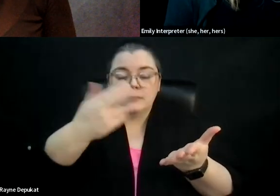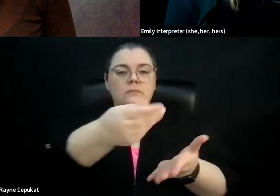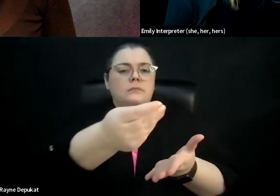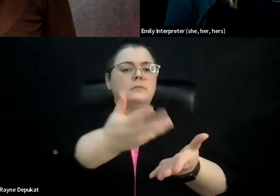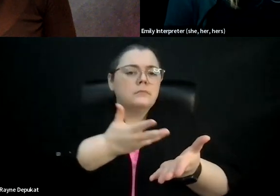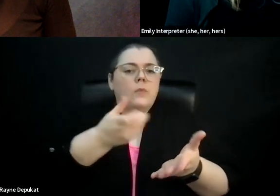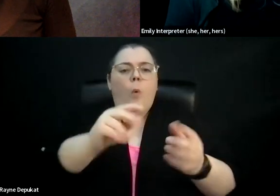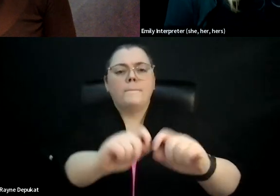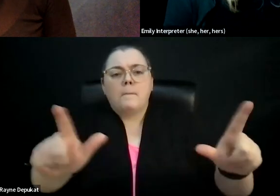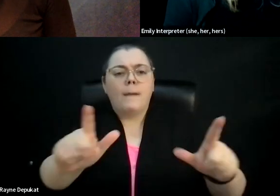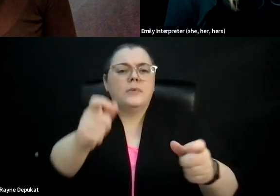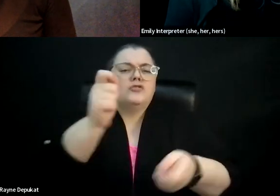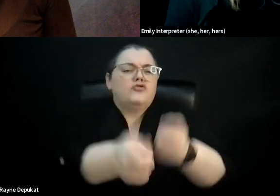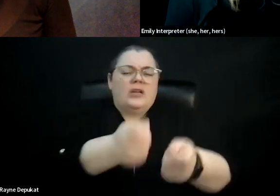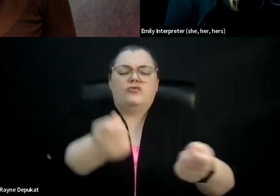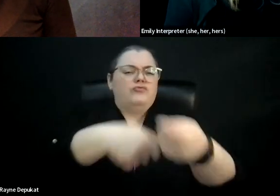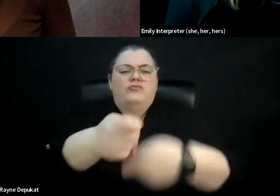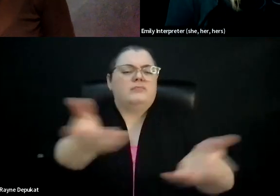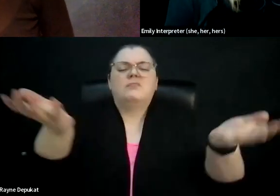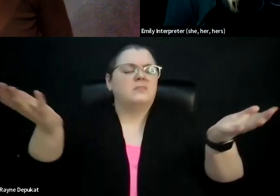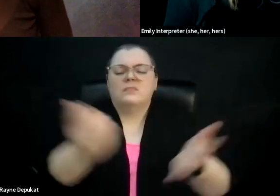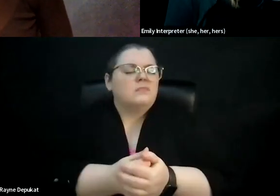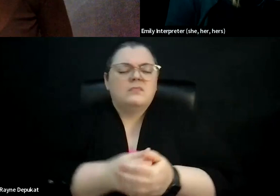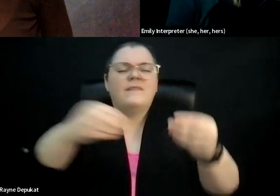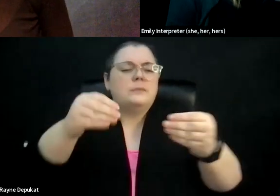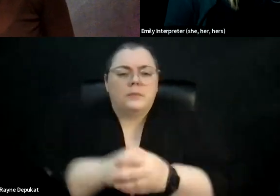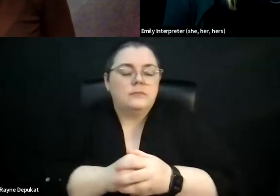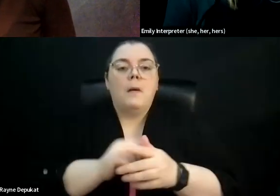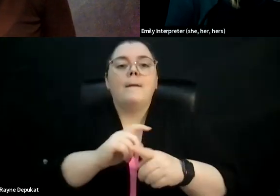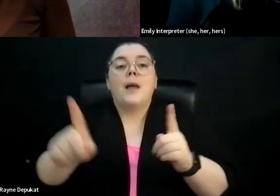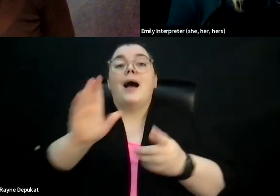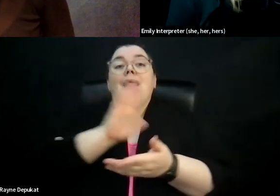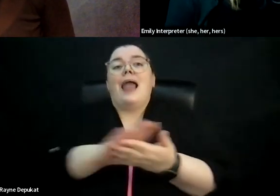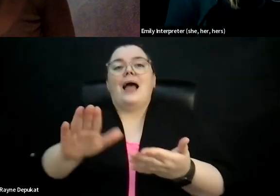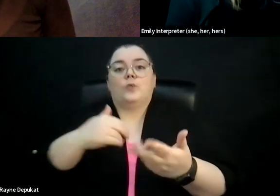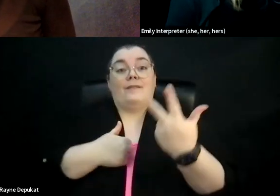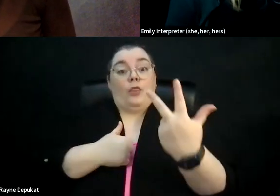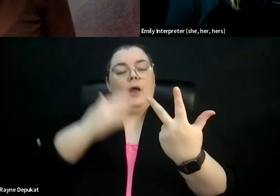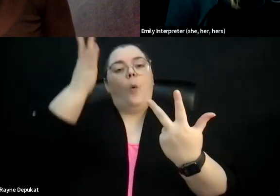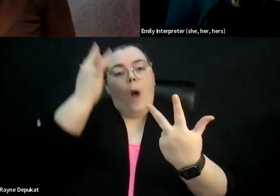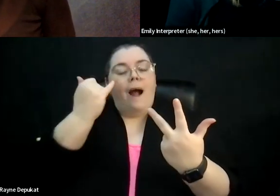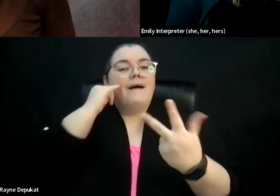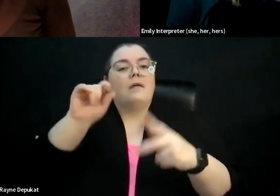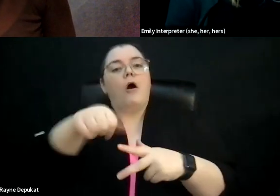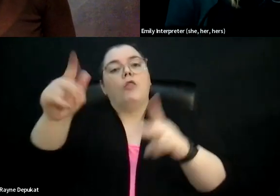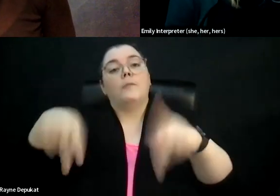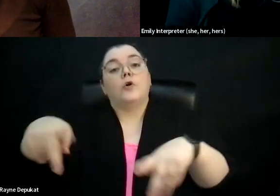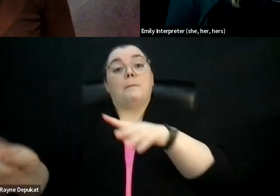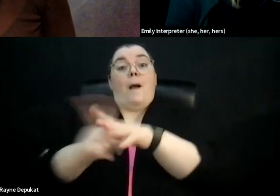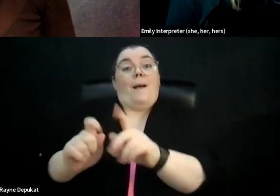If this setup is not working, interpreters, for some reason, just let me know. You can pop on, sub out. We're very flexible. But it's nice to have 3